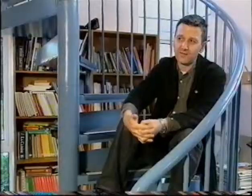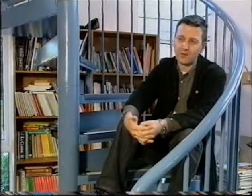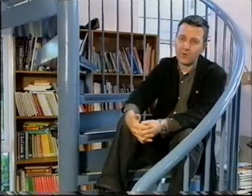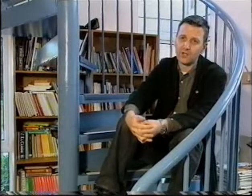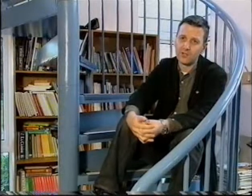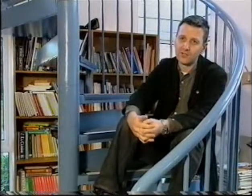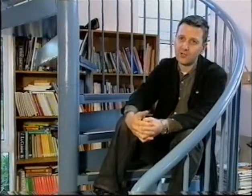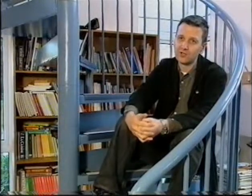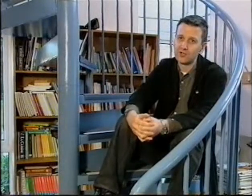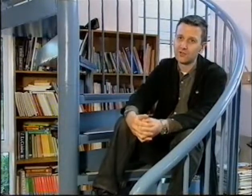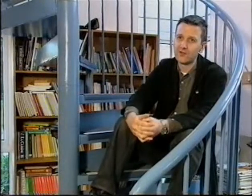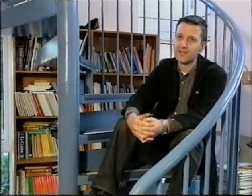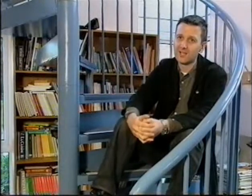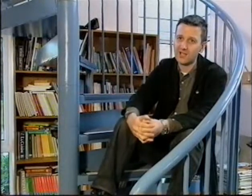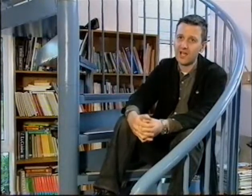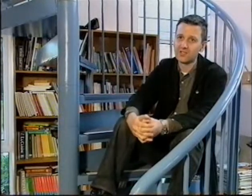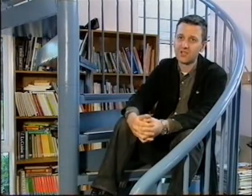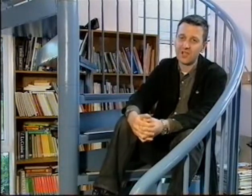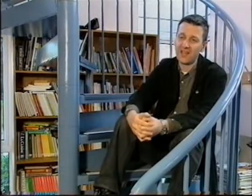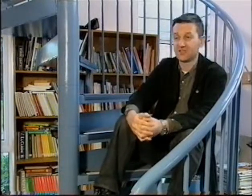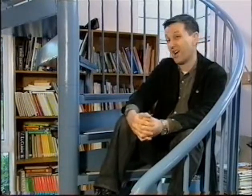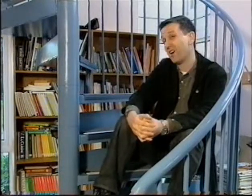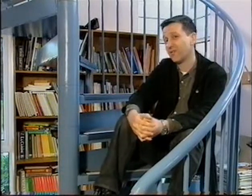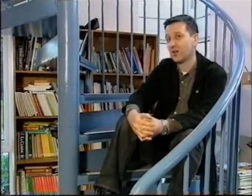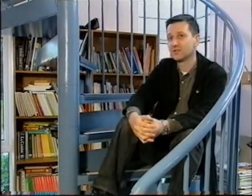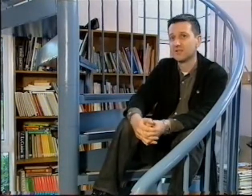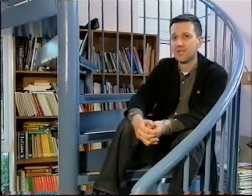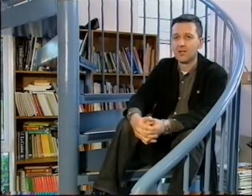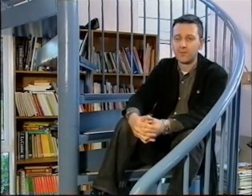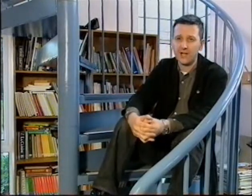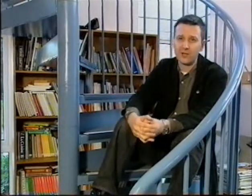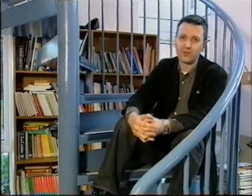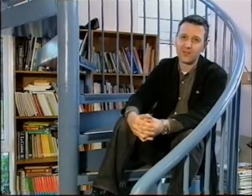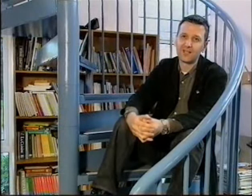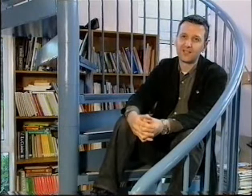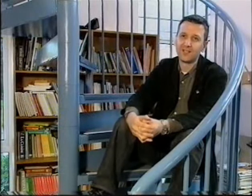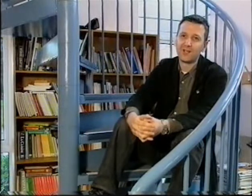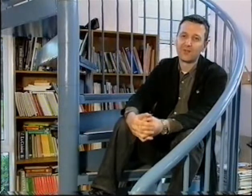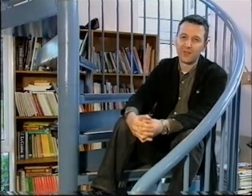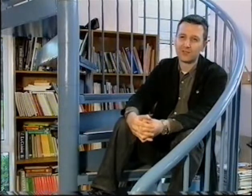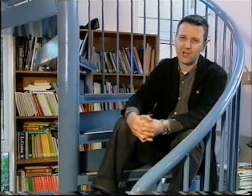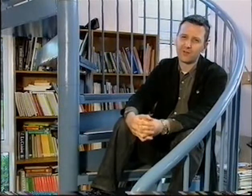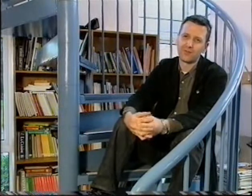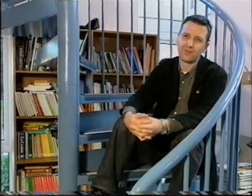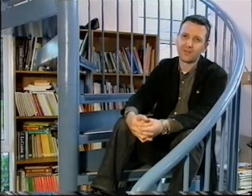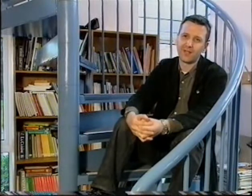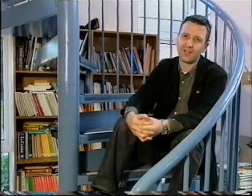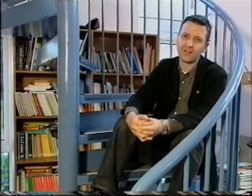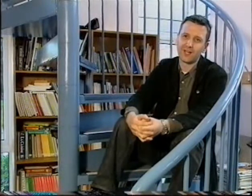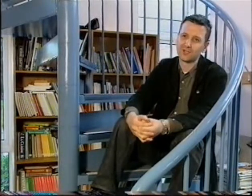in a world that is not as user-friendly as ours, and that's our fault, but I don't really feel sorry for them at